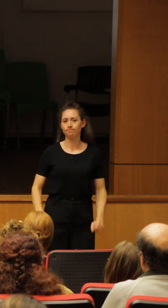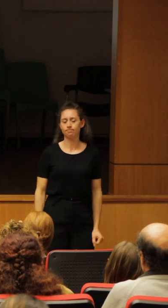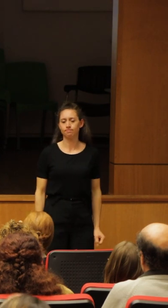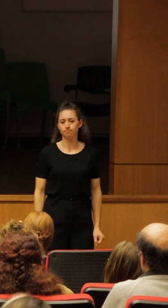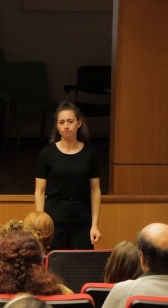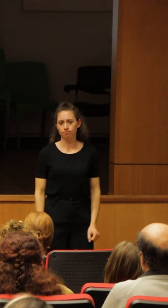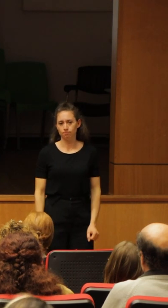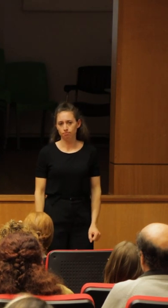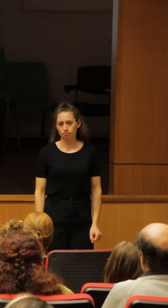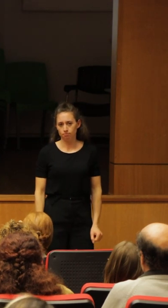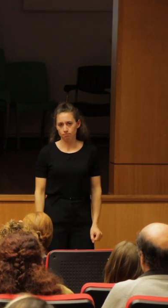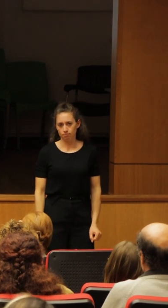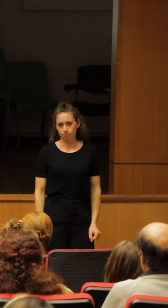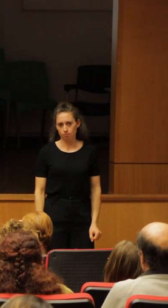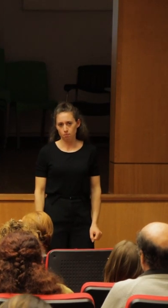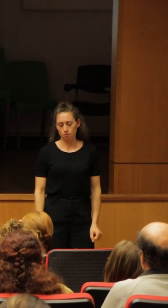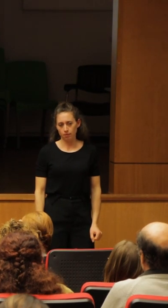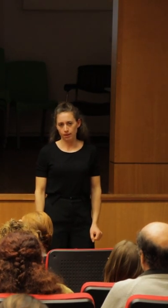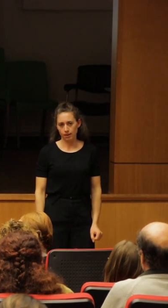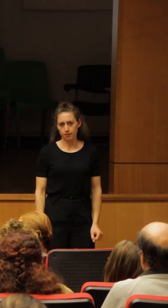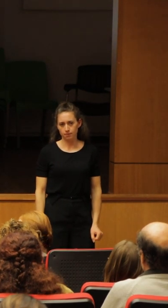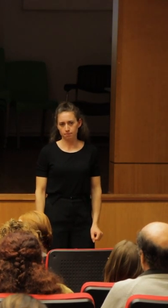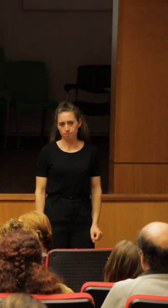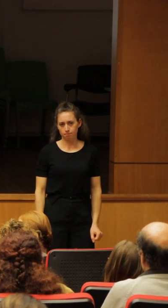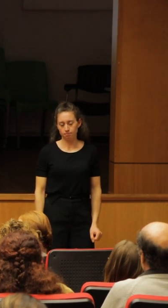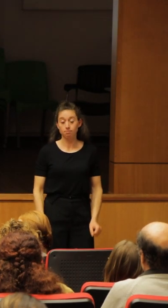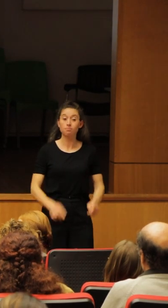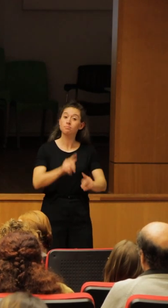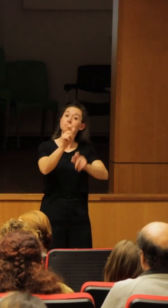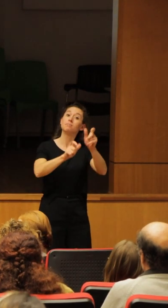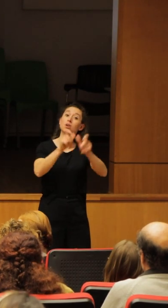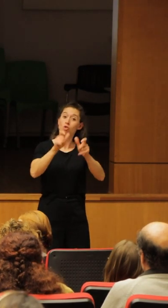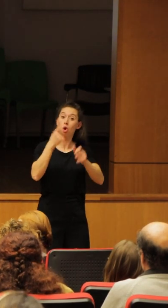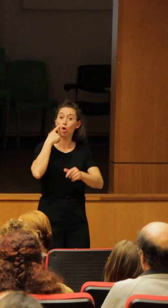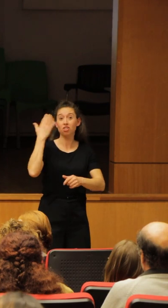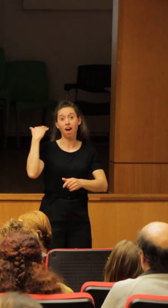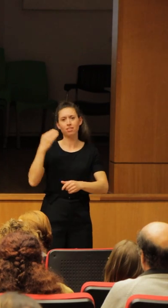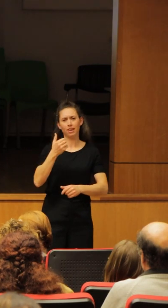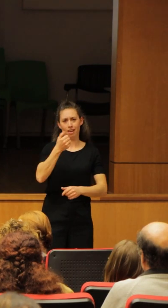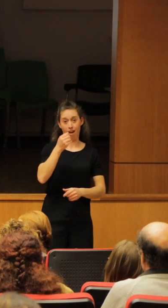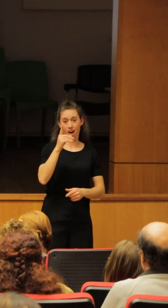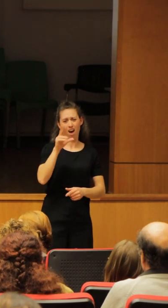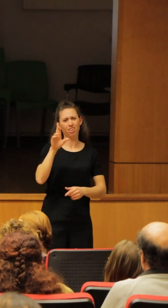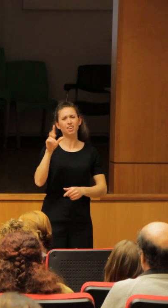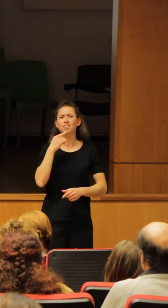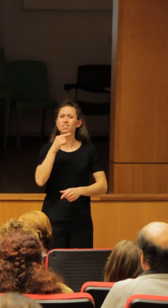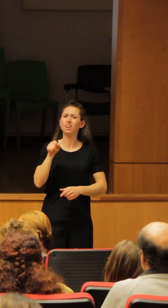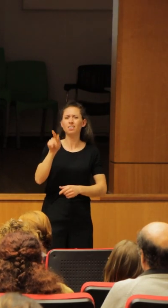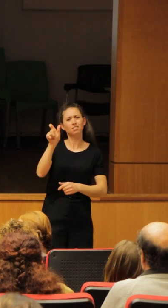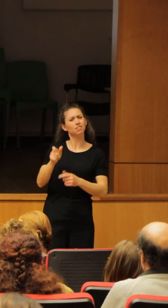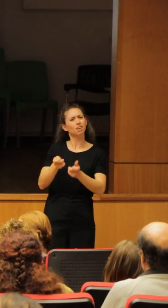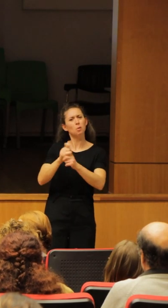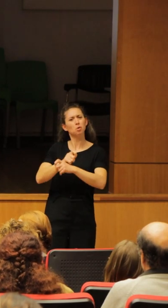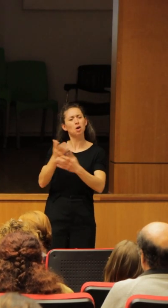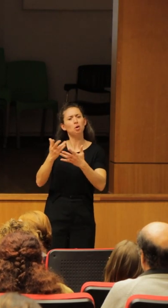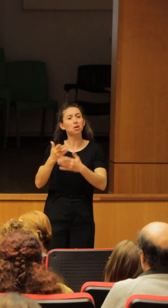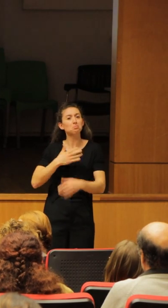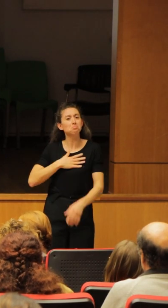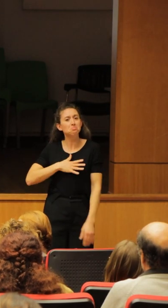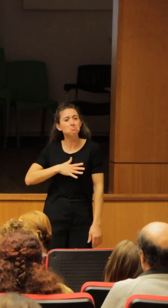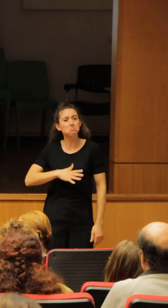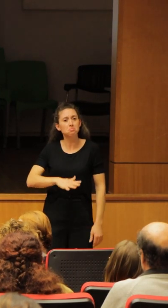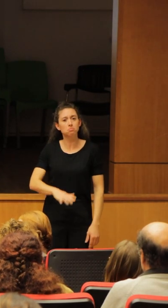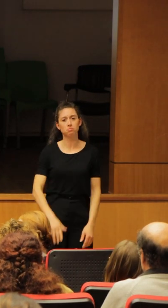he started becoming very, very quiet, unusually quiet. Y la gente que lo conocía decía que se había vuelto una persona muy, muy, muy